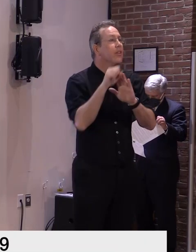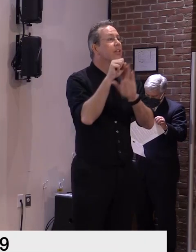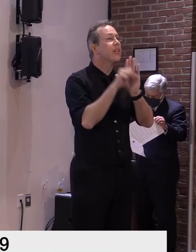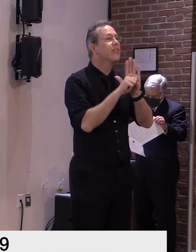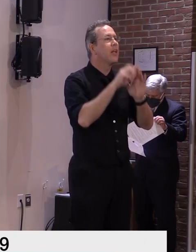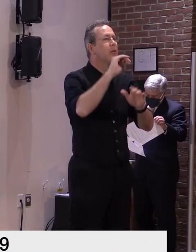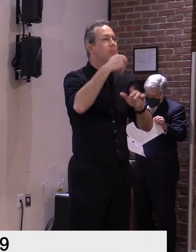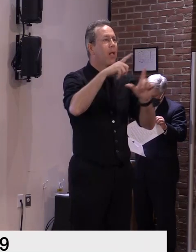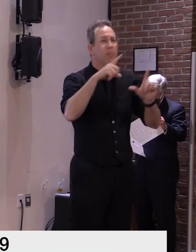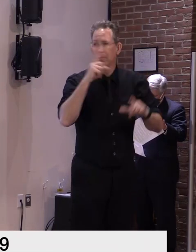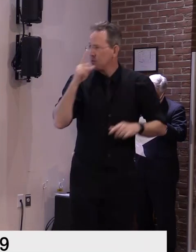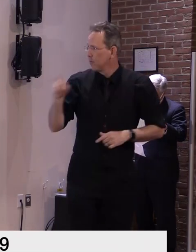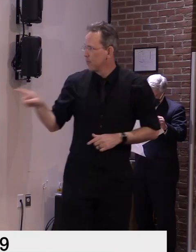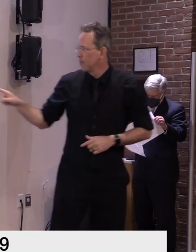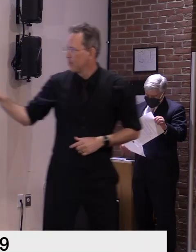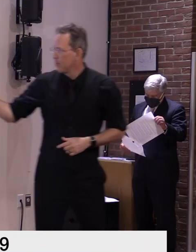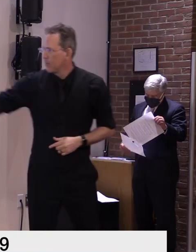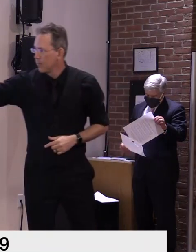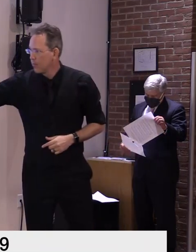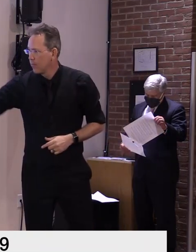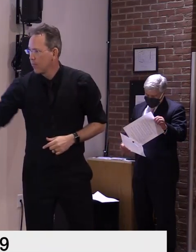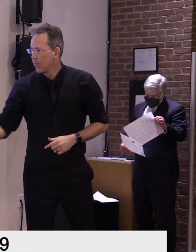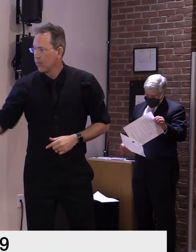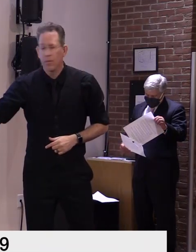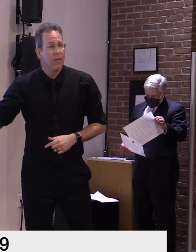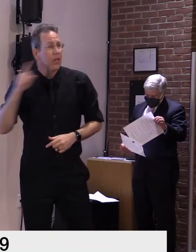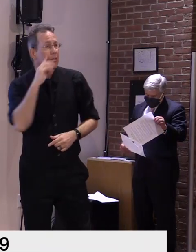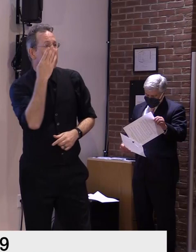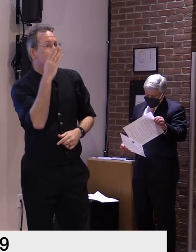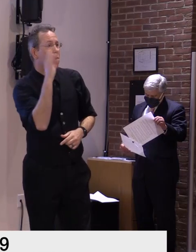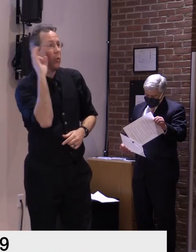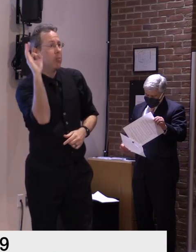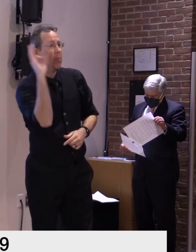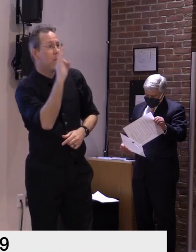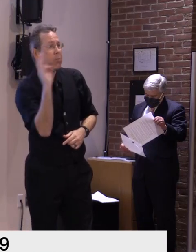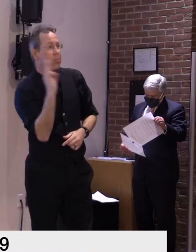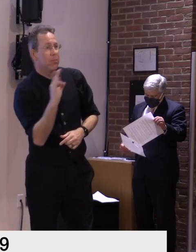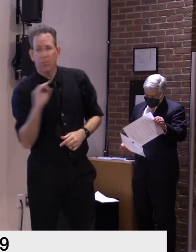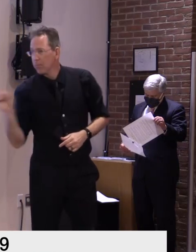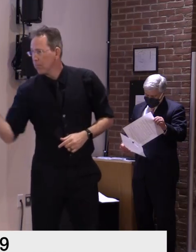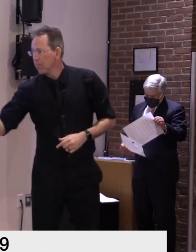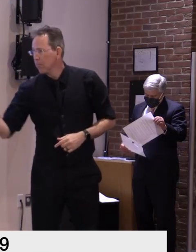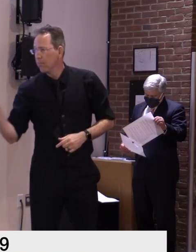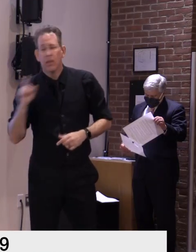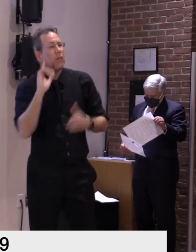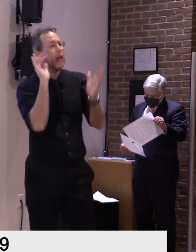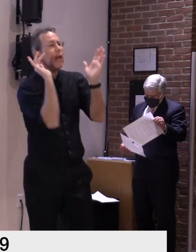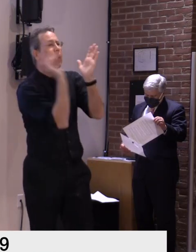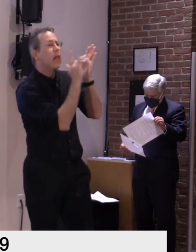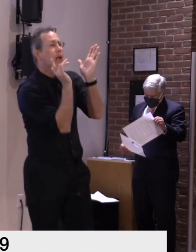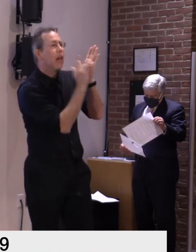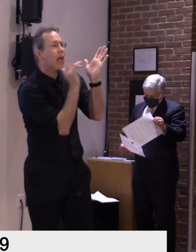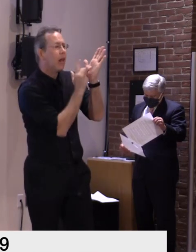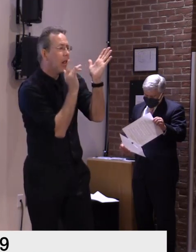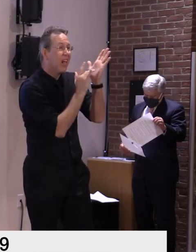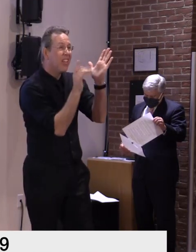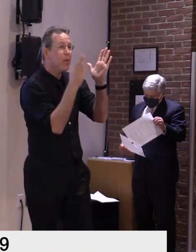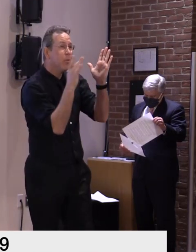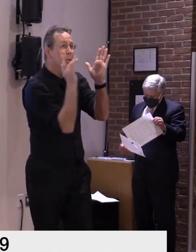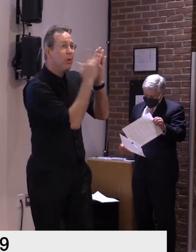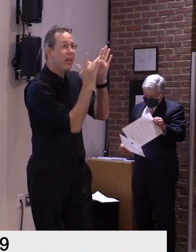for families and also youth to be able to see, no matter their region, what opportunities are